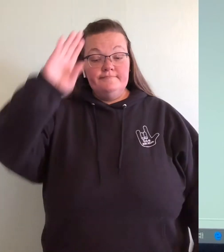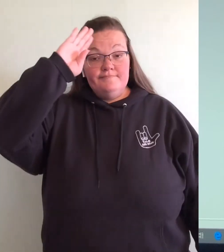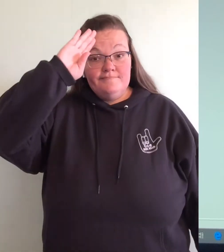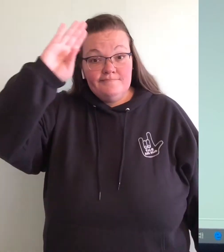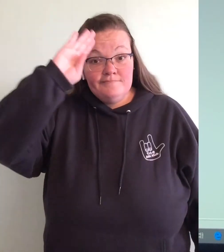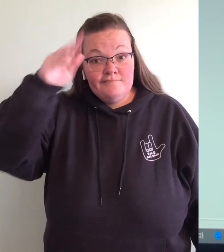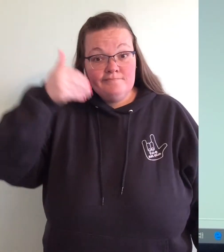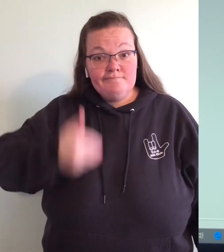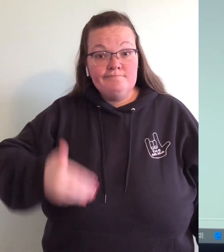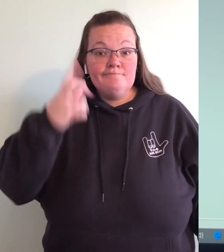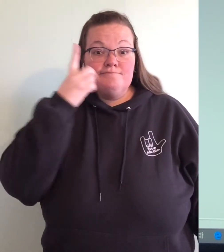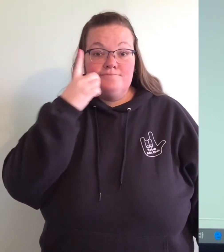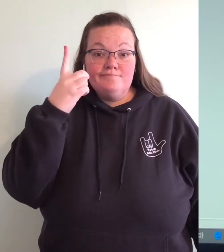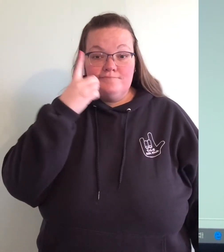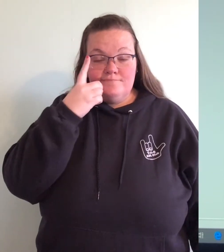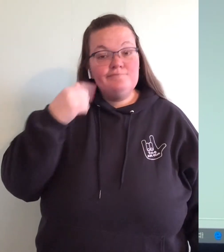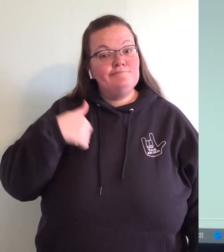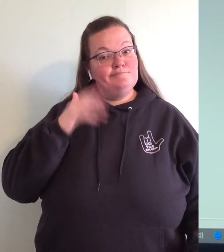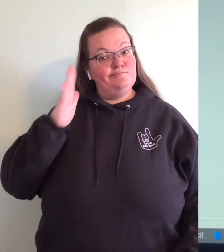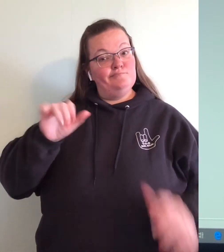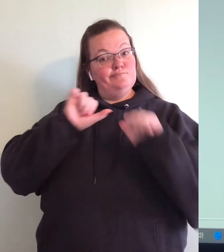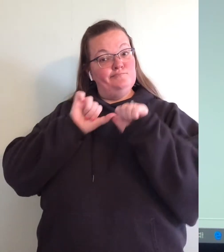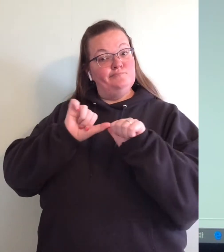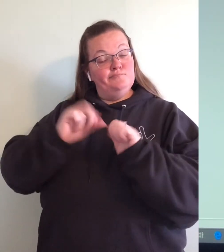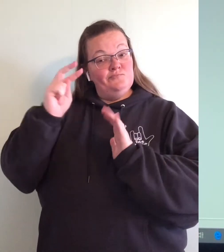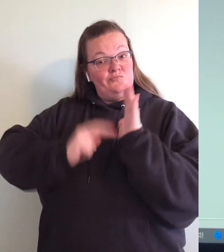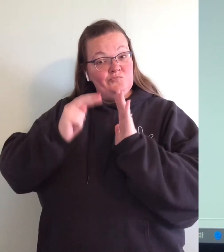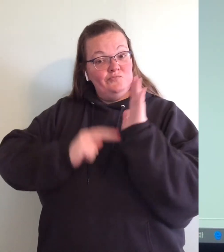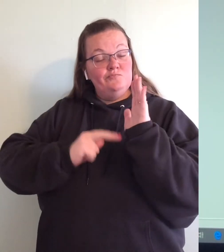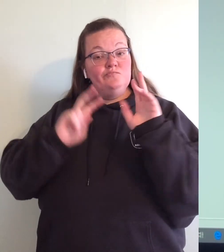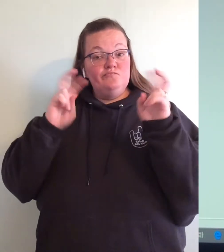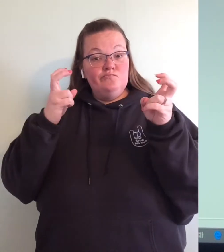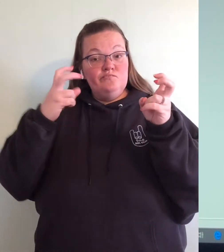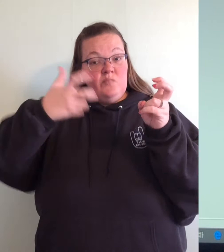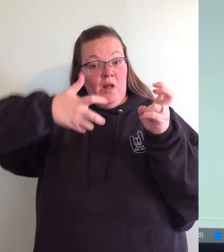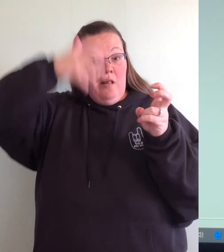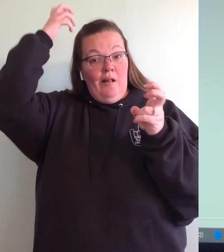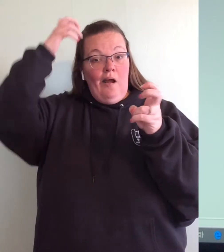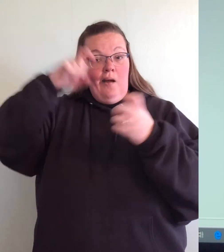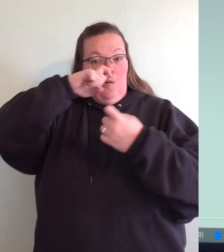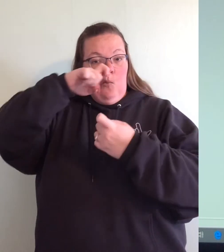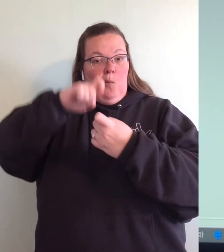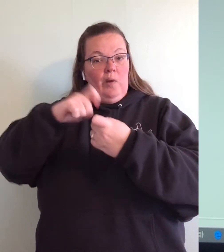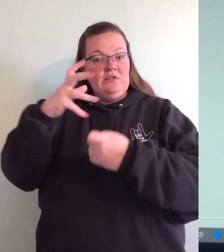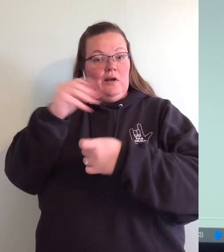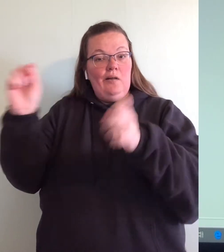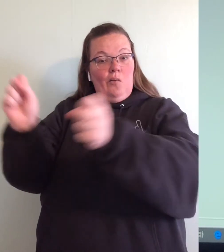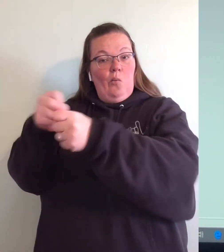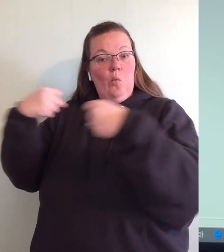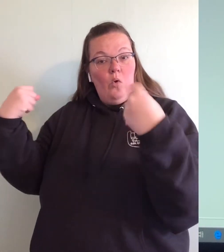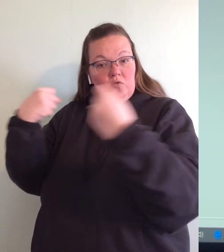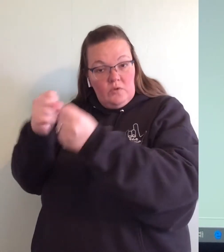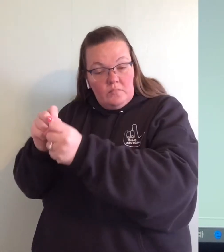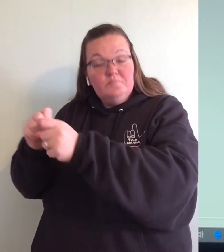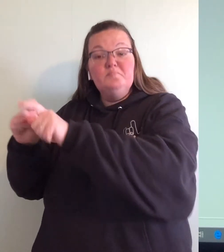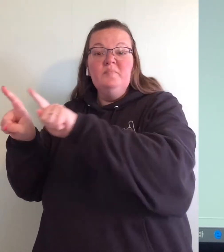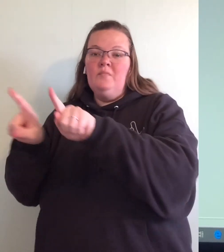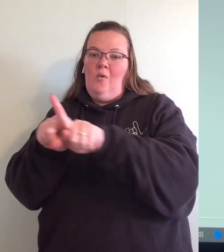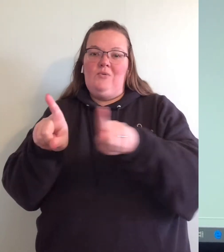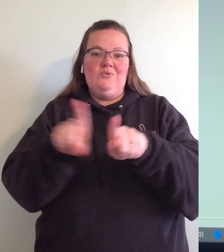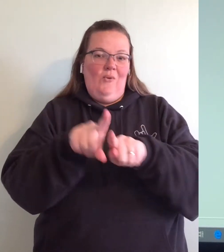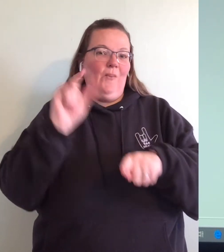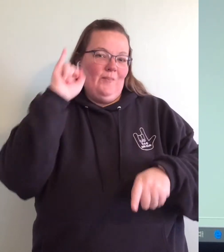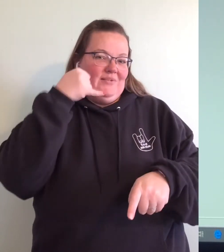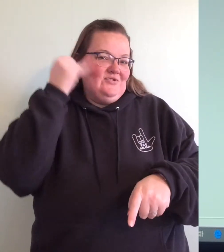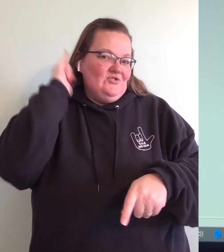Hi, everybody. It's Dr. Hayden, and I'm going to continue reading The Lion, the Witch, and the Wardrobe by C.S. Lewis. We have the lovely Miss Hughes